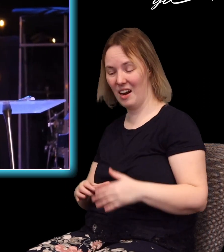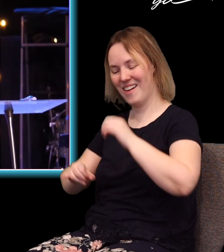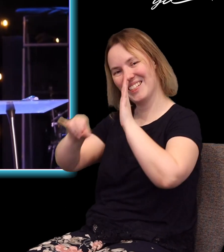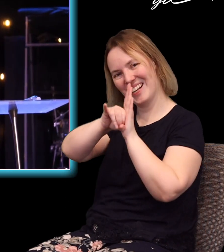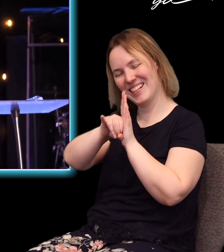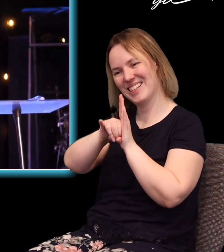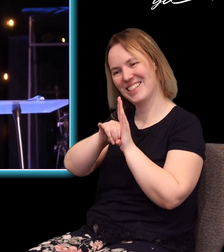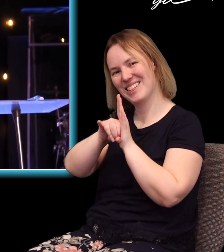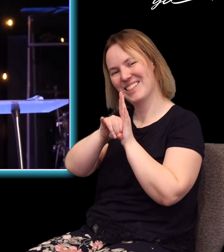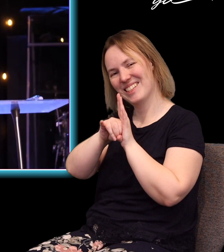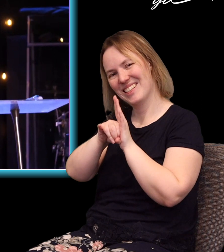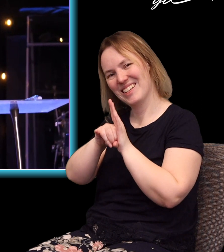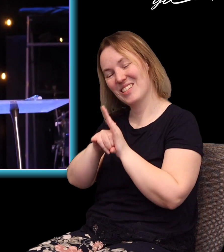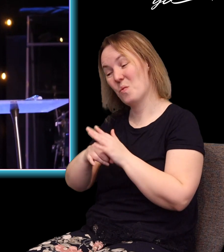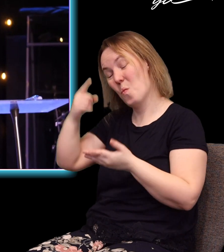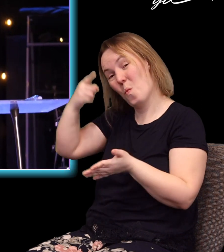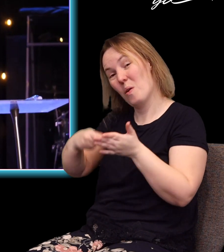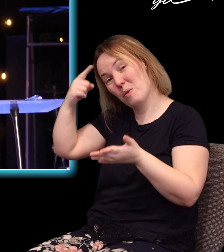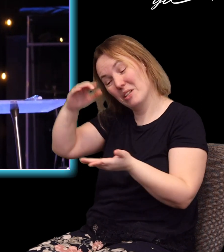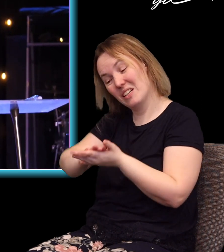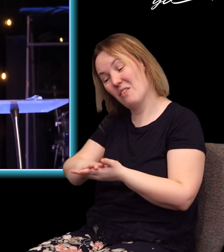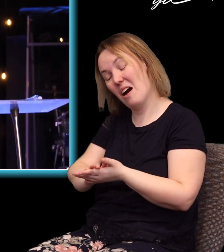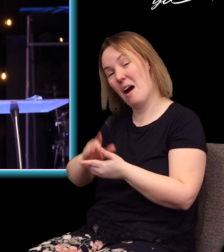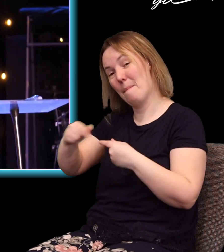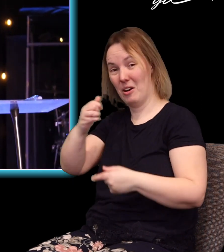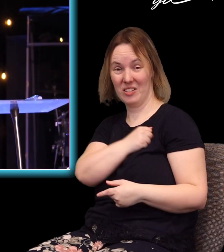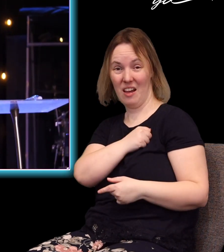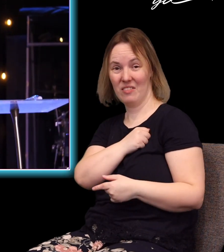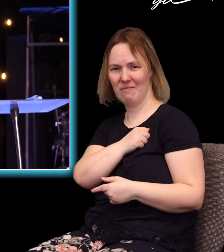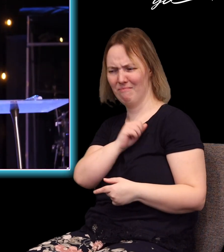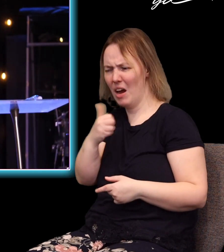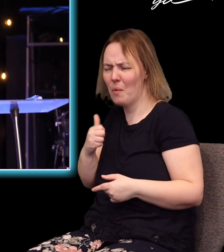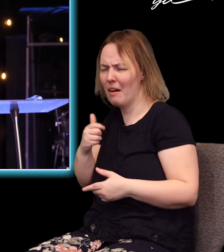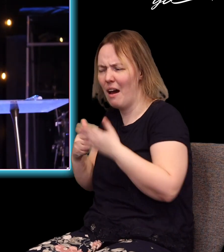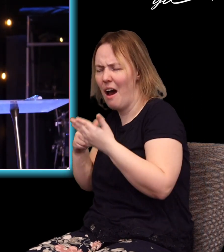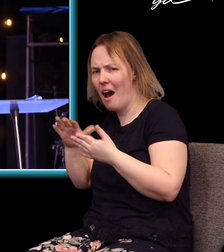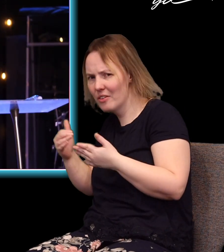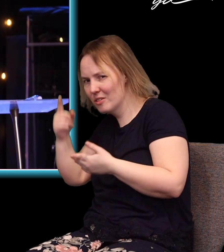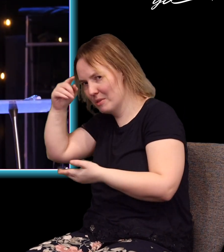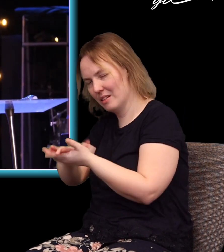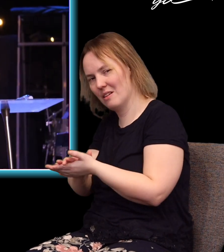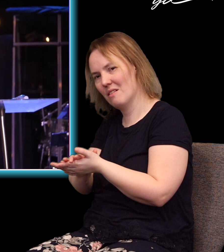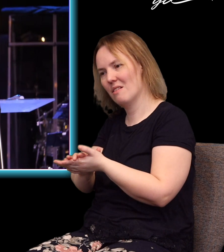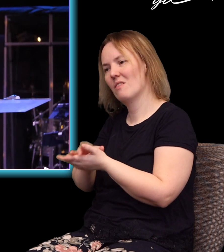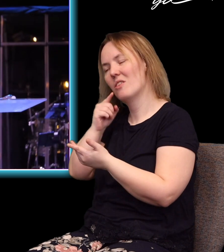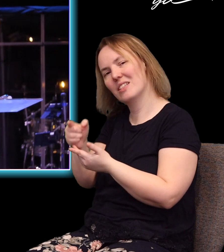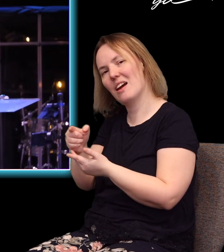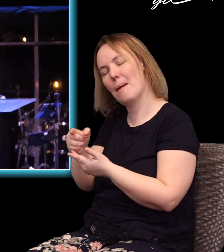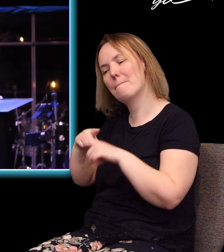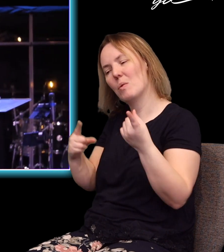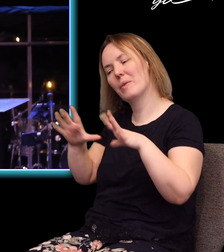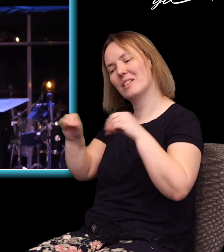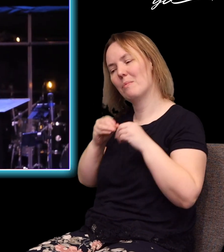identity is essentially what we believe about ourselves. Not so much what others believe or others say, but what we accept as the